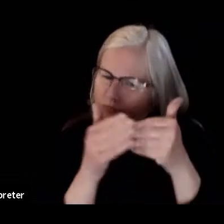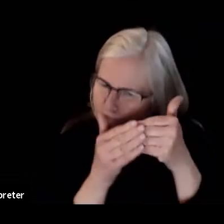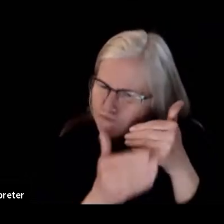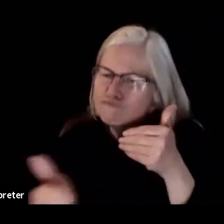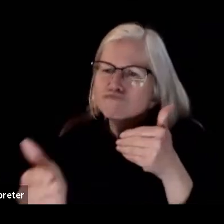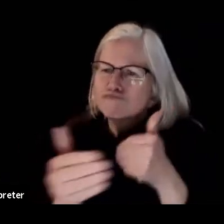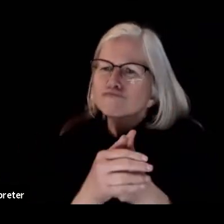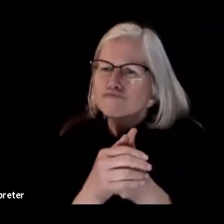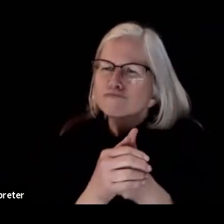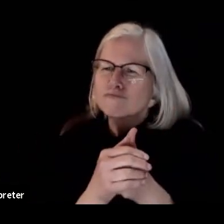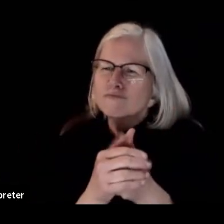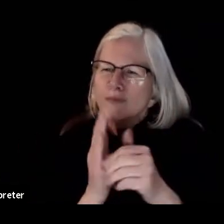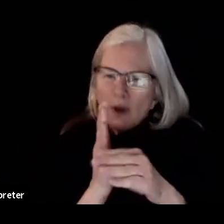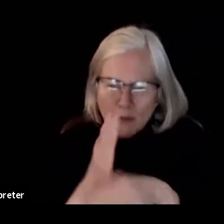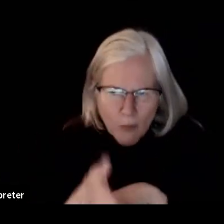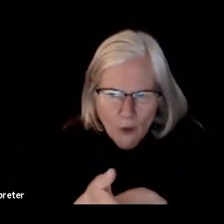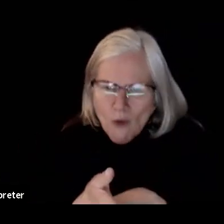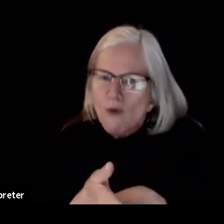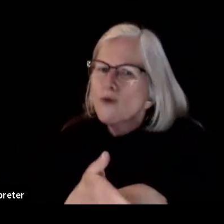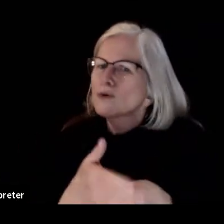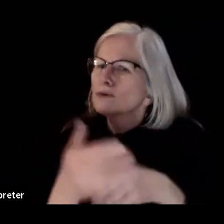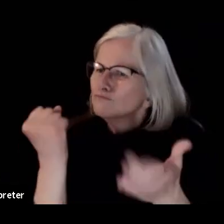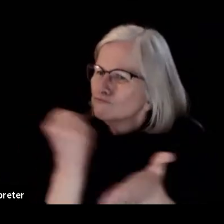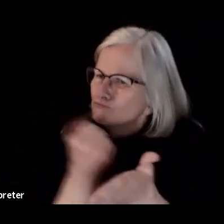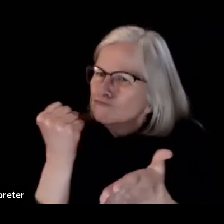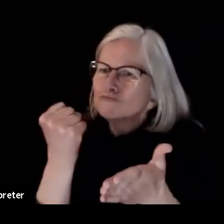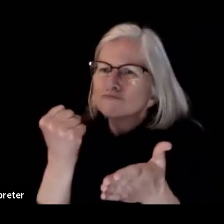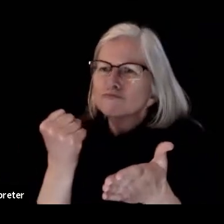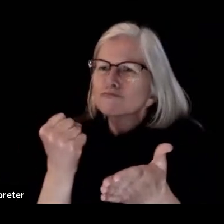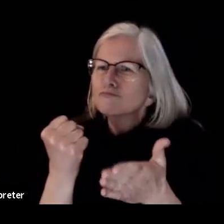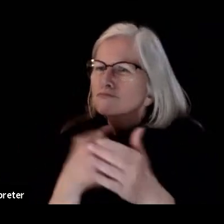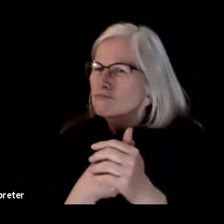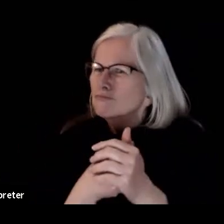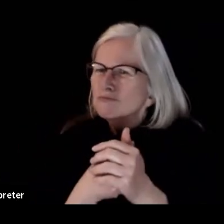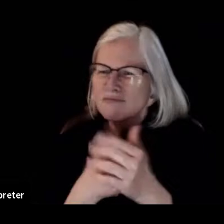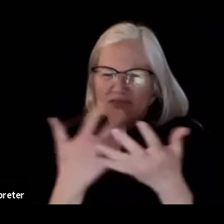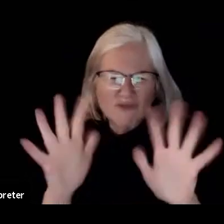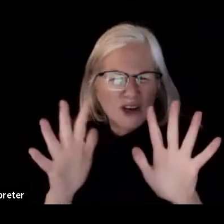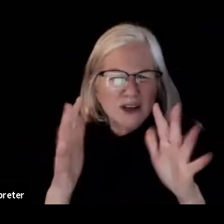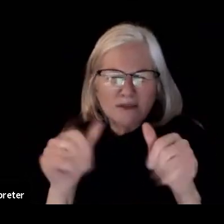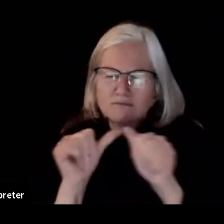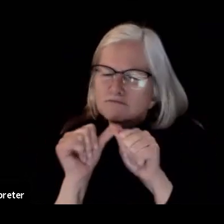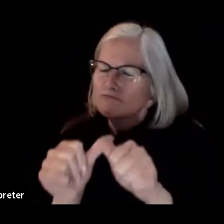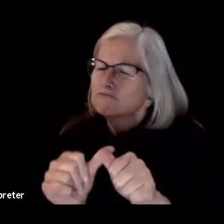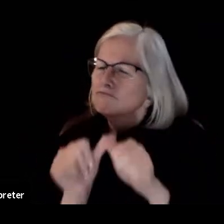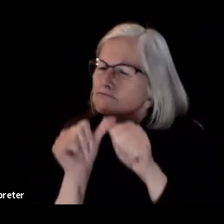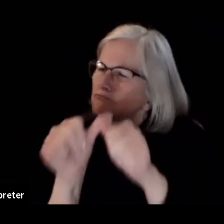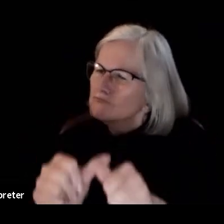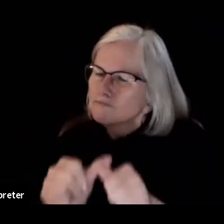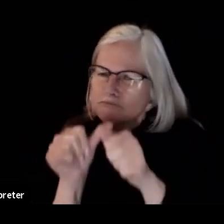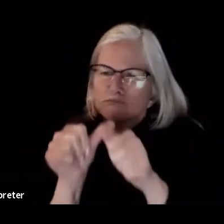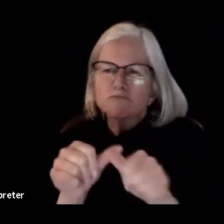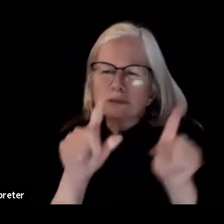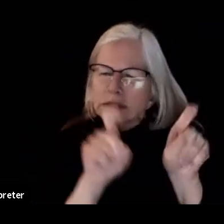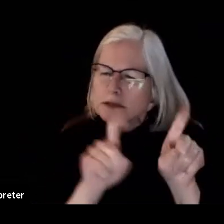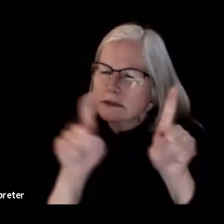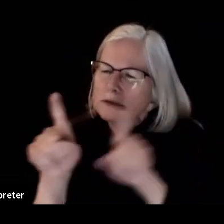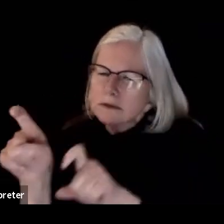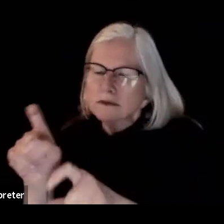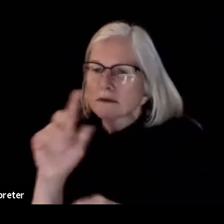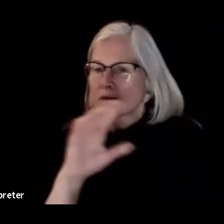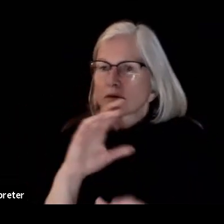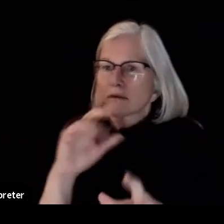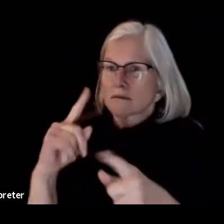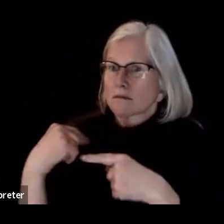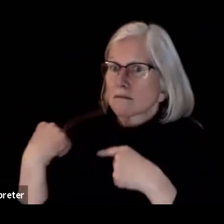or post-licensure evaluation that continues. And so that has been ongoing with both the Pfizer and